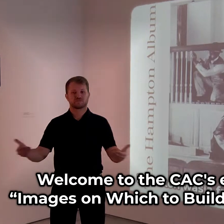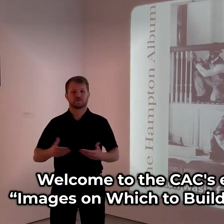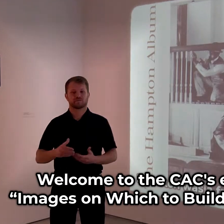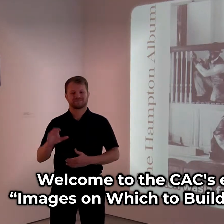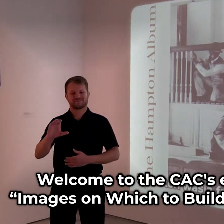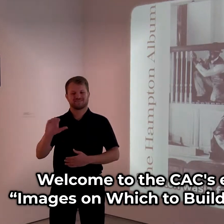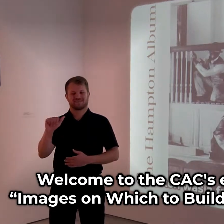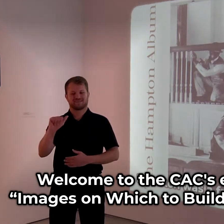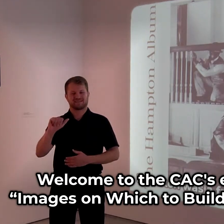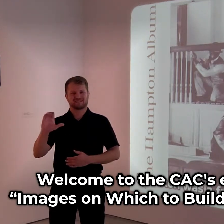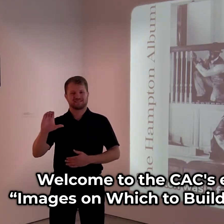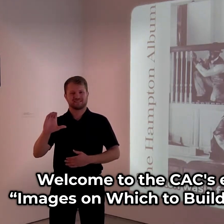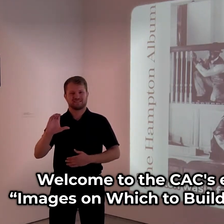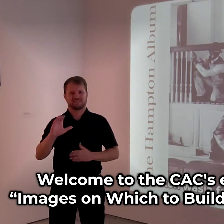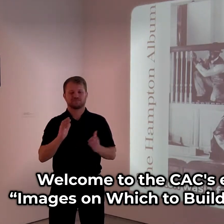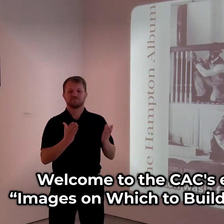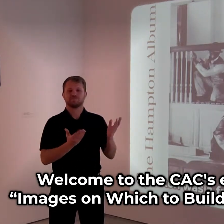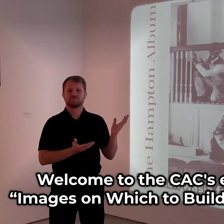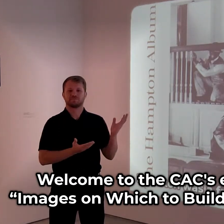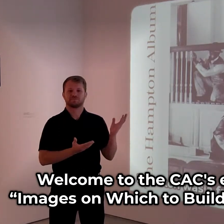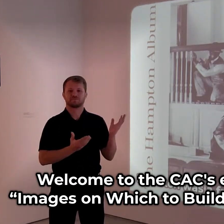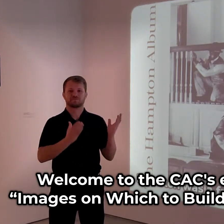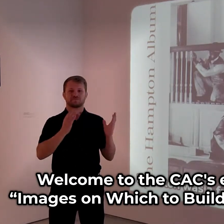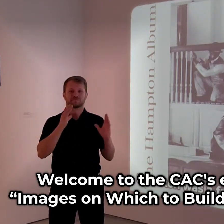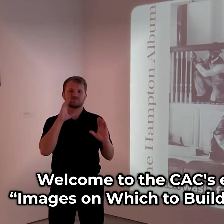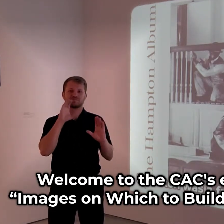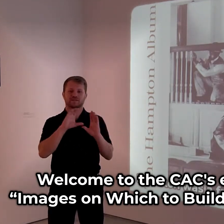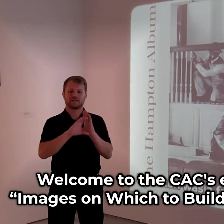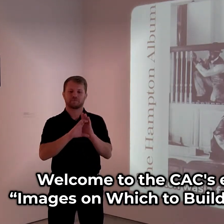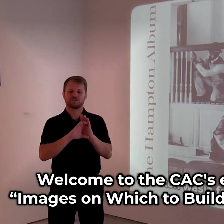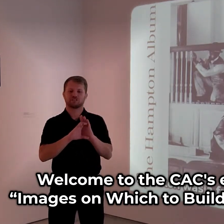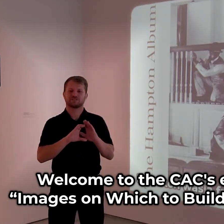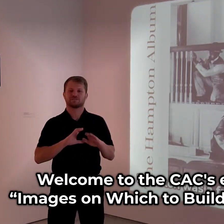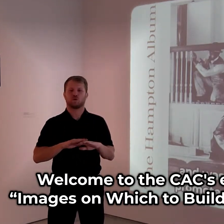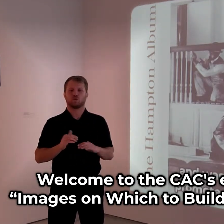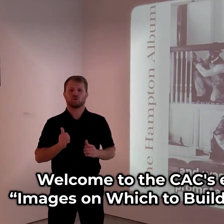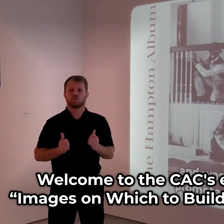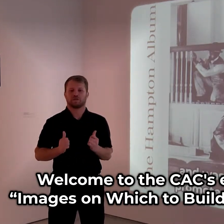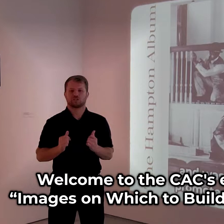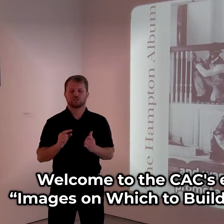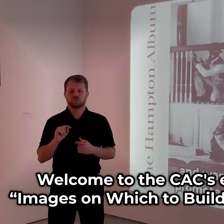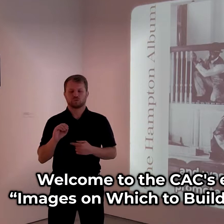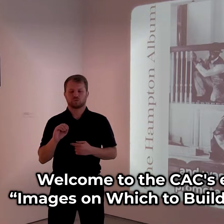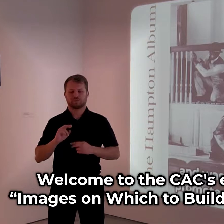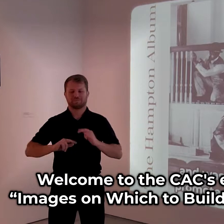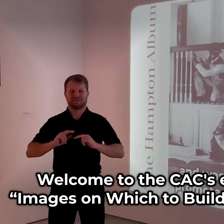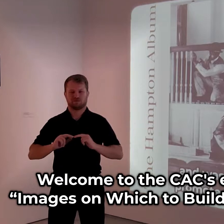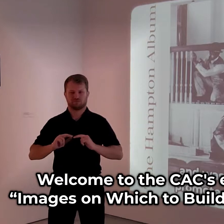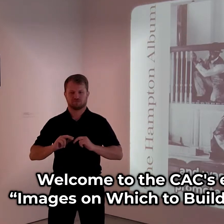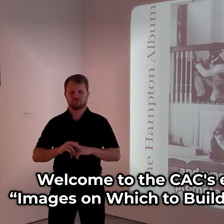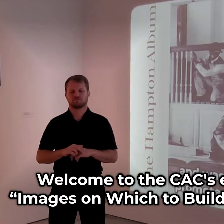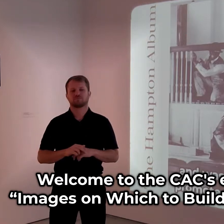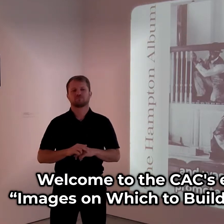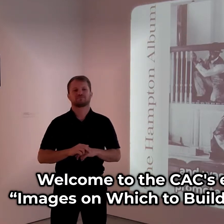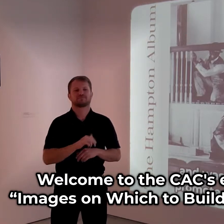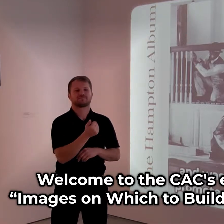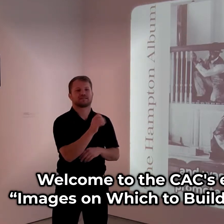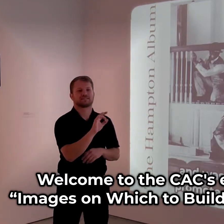Welcome to the CAC's exhibition, Images on Which to Build, 1970s through